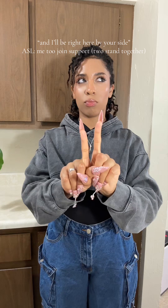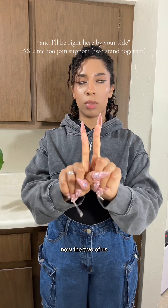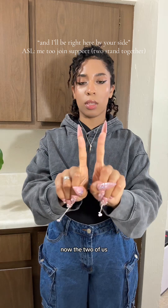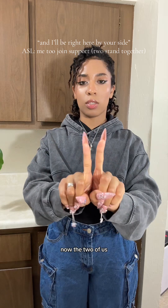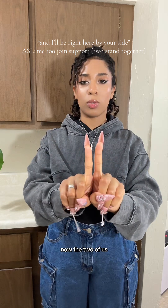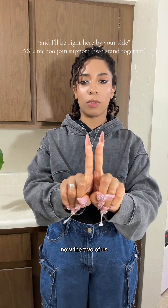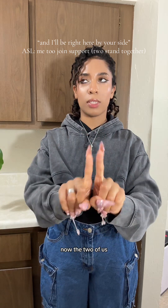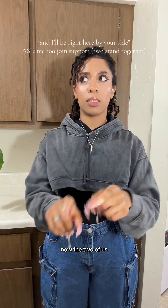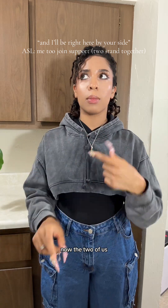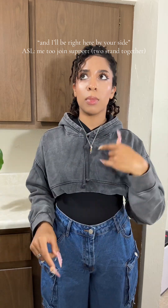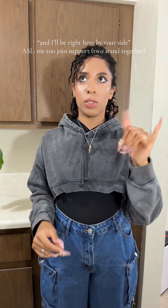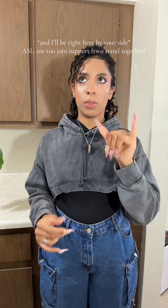Then there's 2 of us.